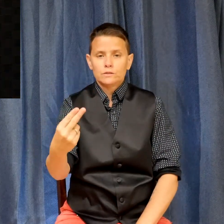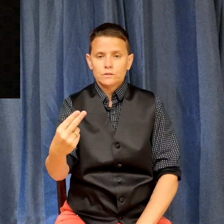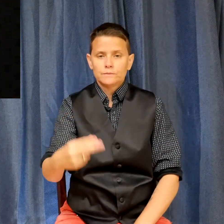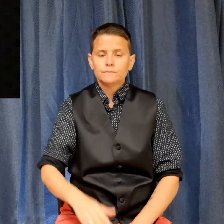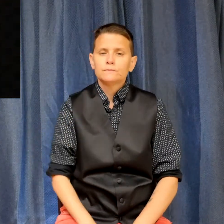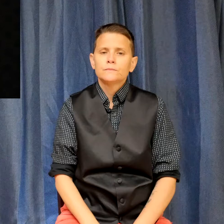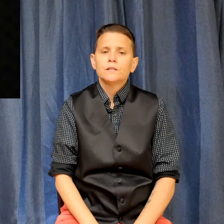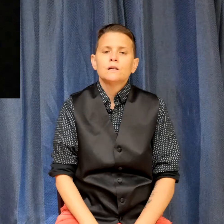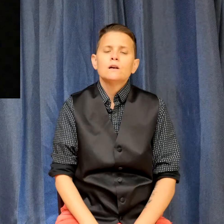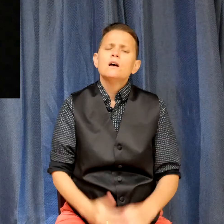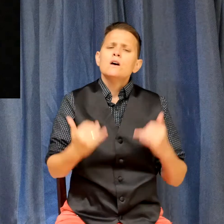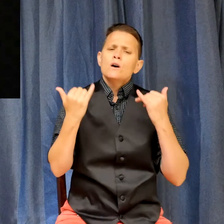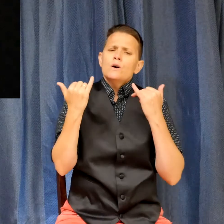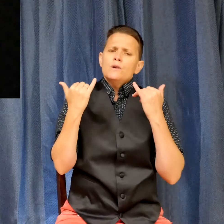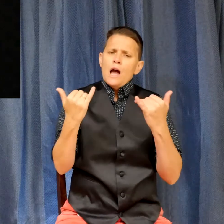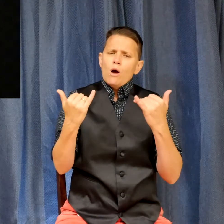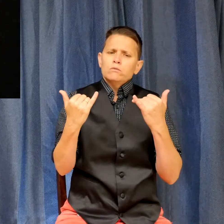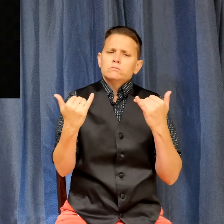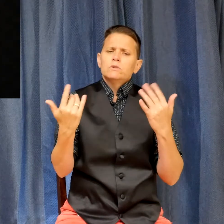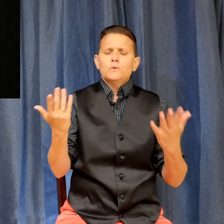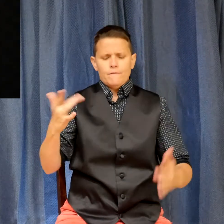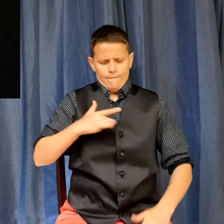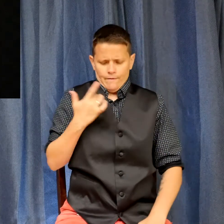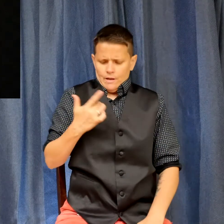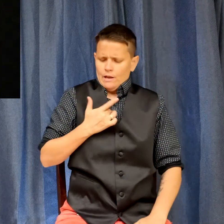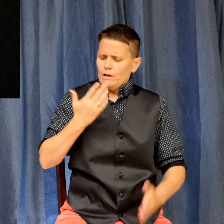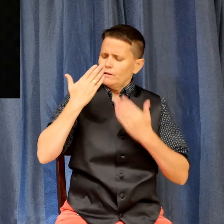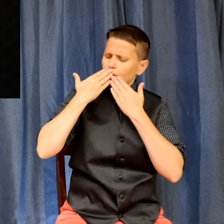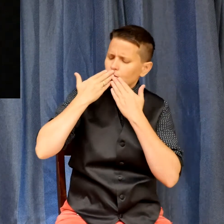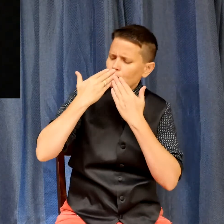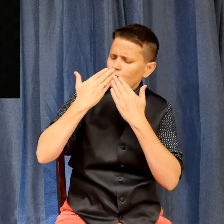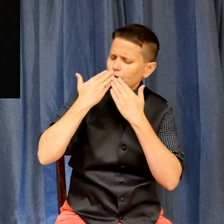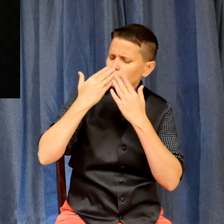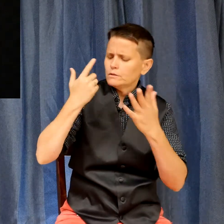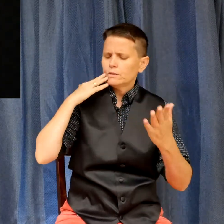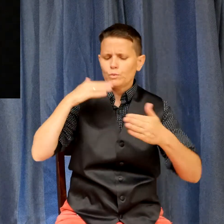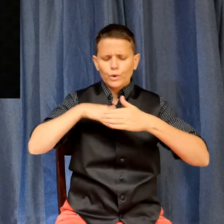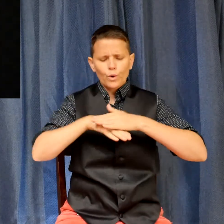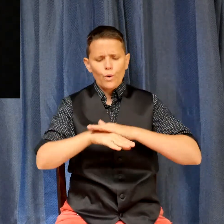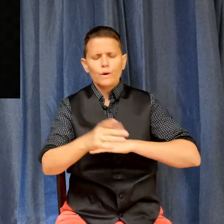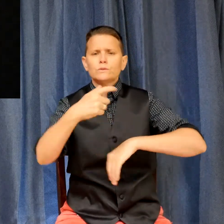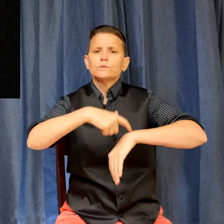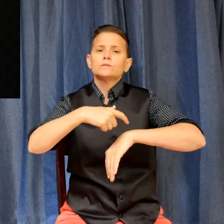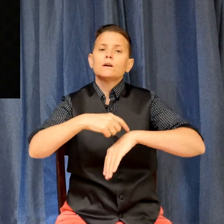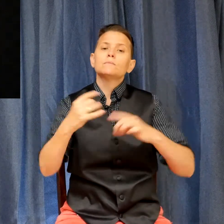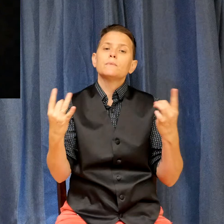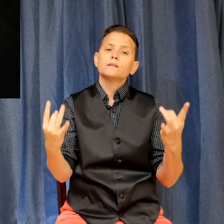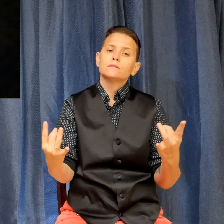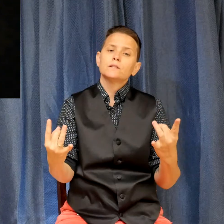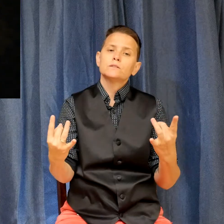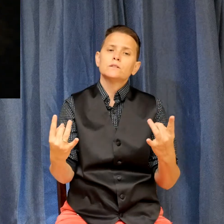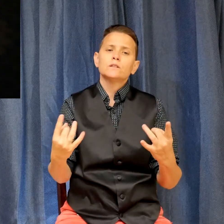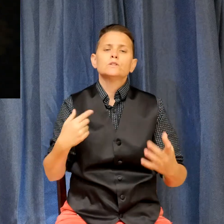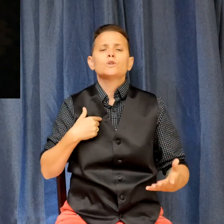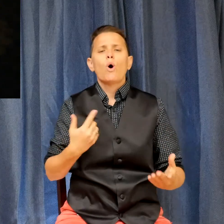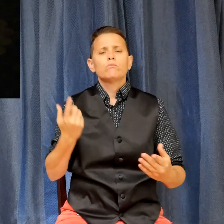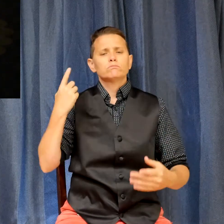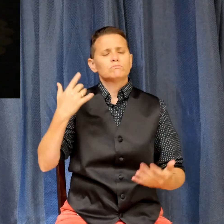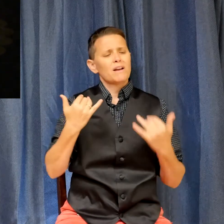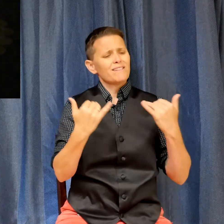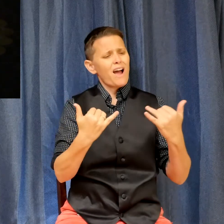meditation. And so I invite you to take that sacred journey out of your heads and into your